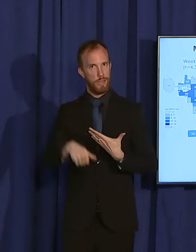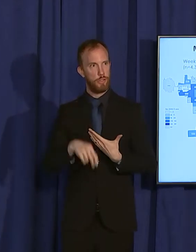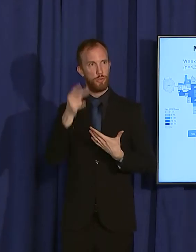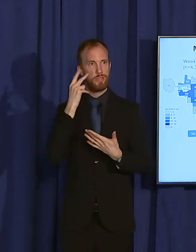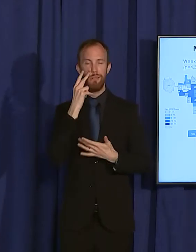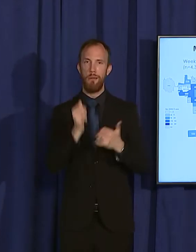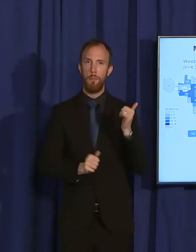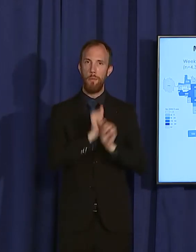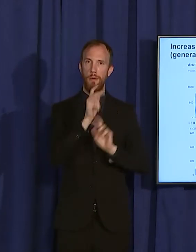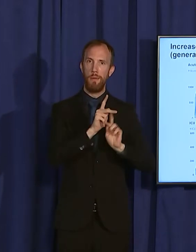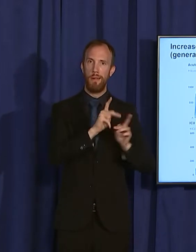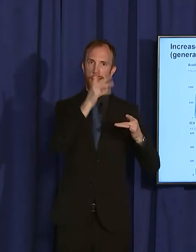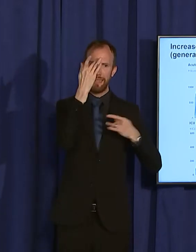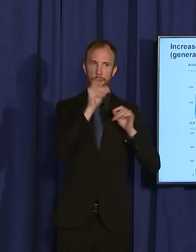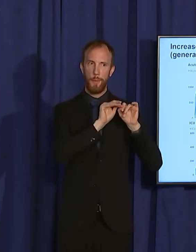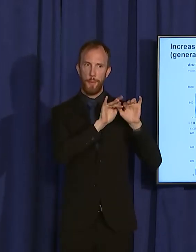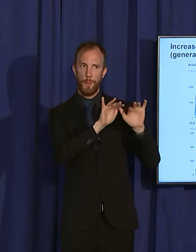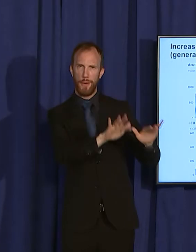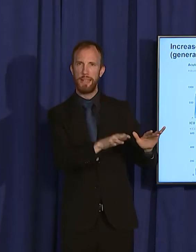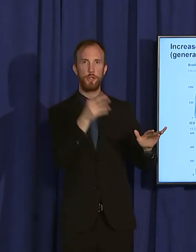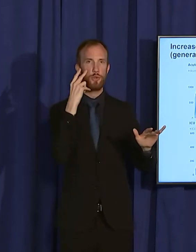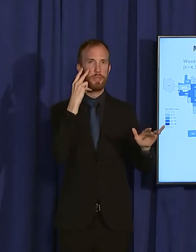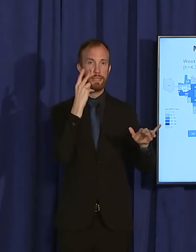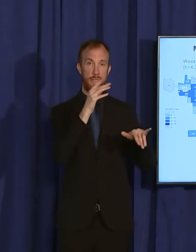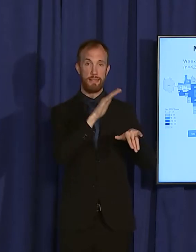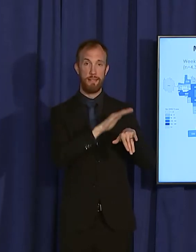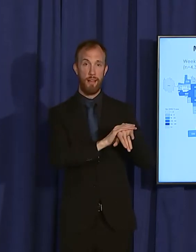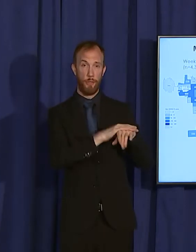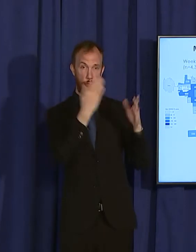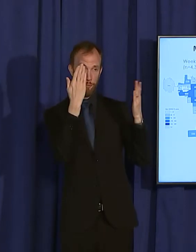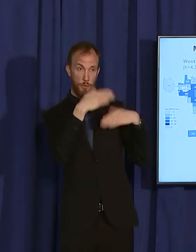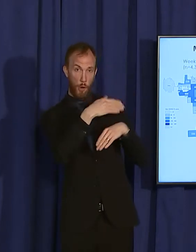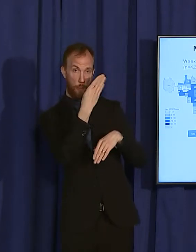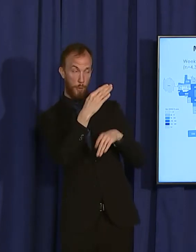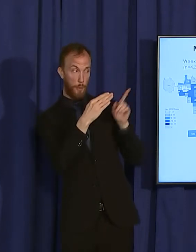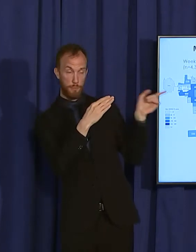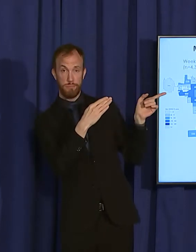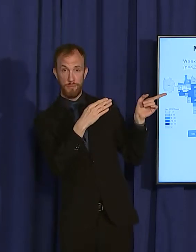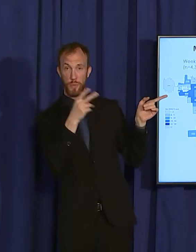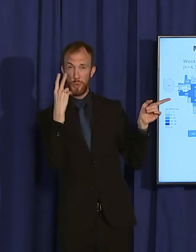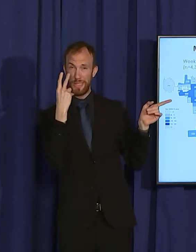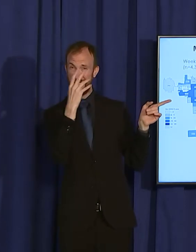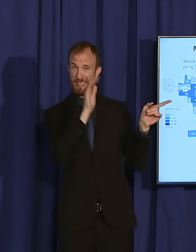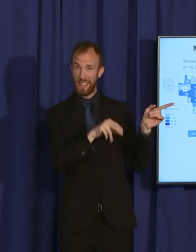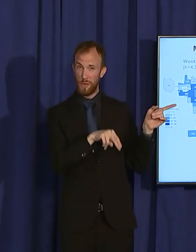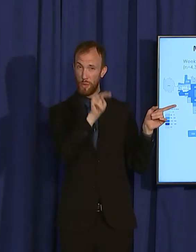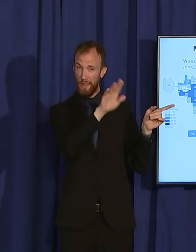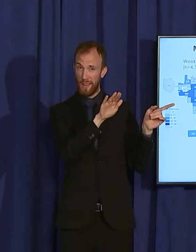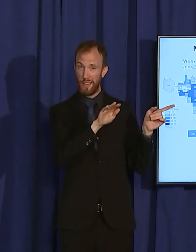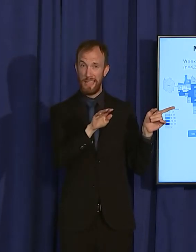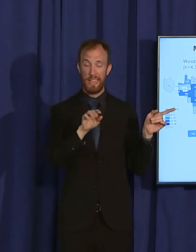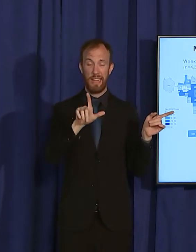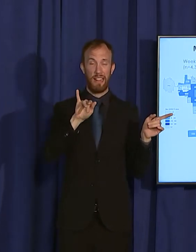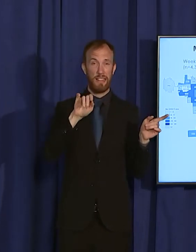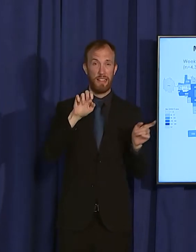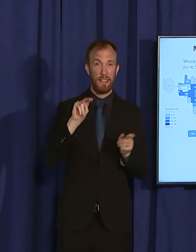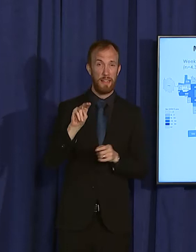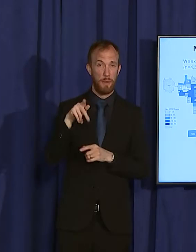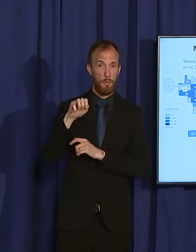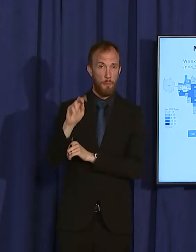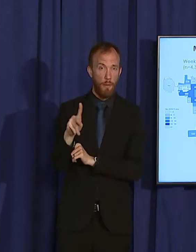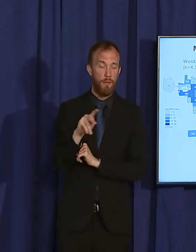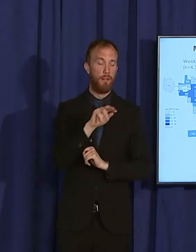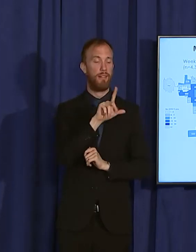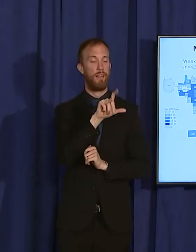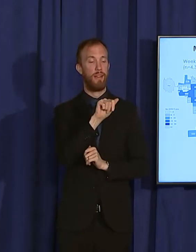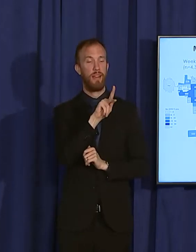largest number of cases represented by the darkest blue on these maps in the Lincoln Park and the Lakeview areas. And